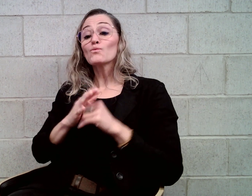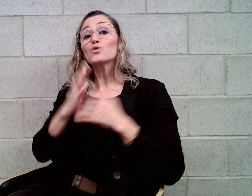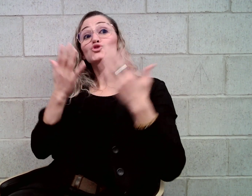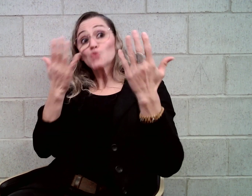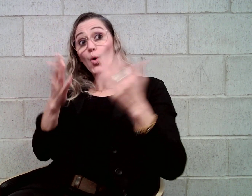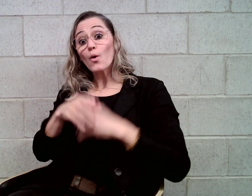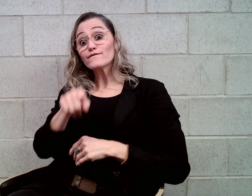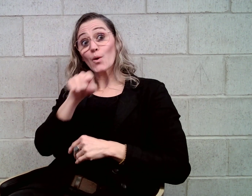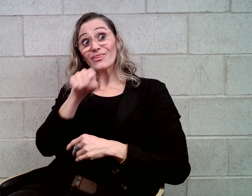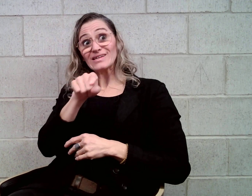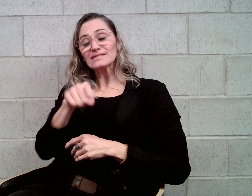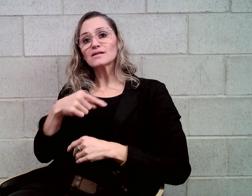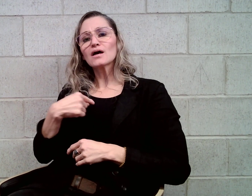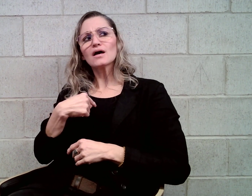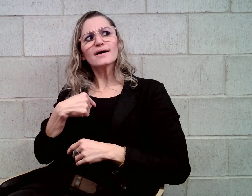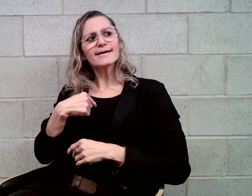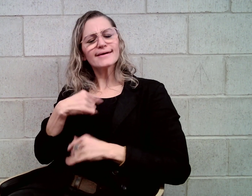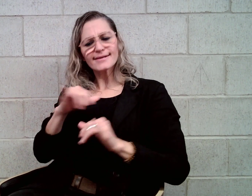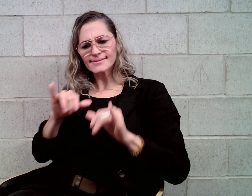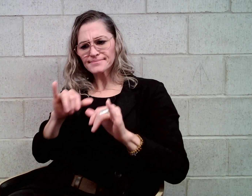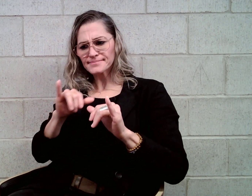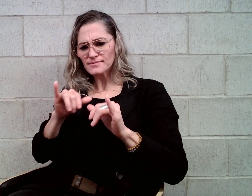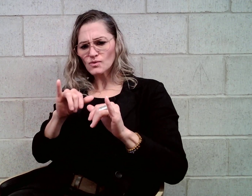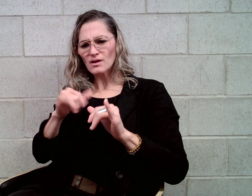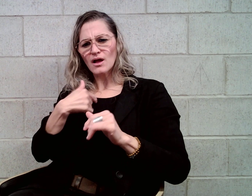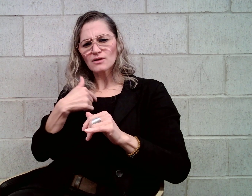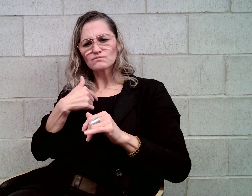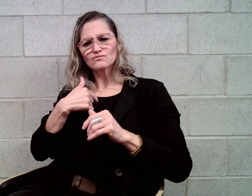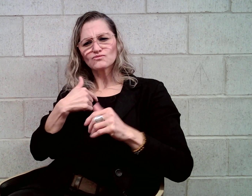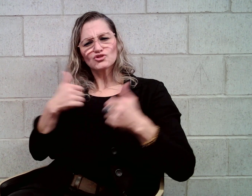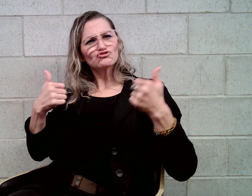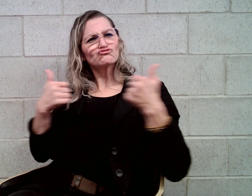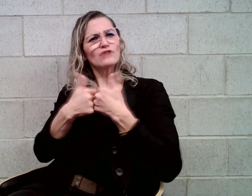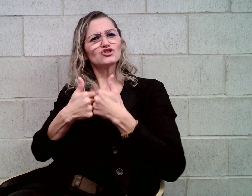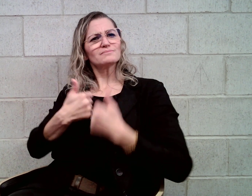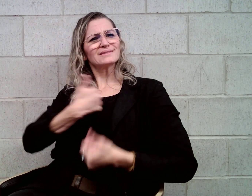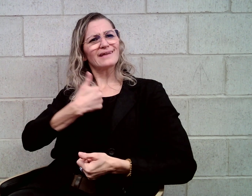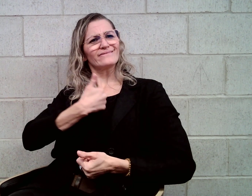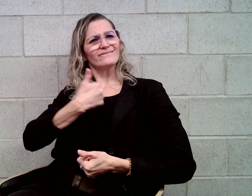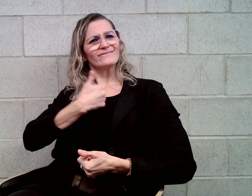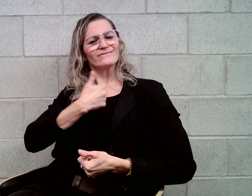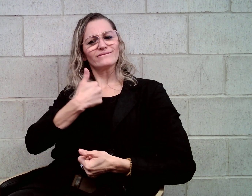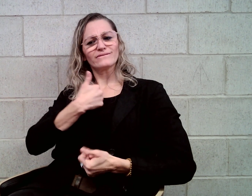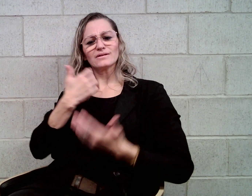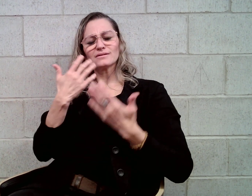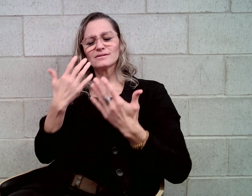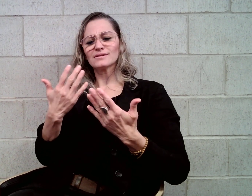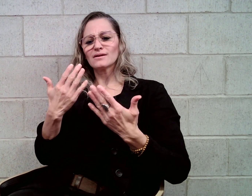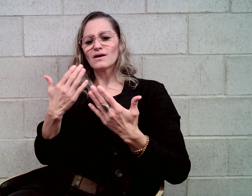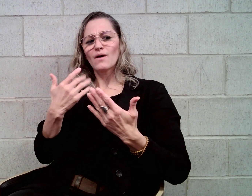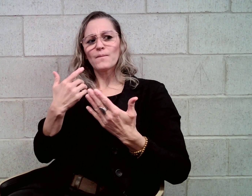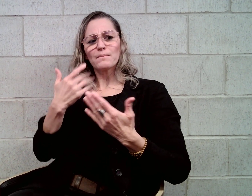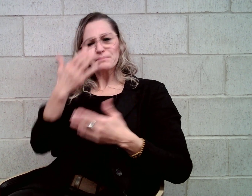I discovered this play by accident. We discovered this by accident. It was a process of stumbling through it. And I challenged